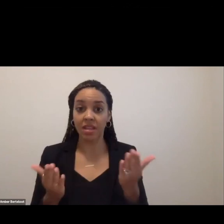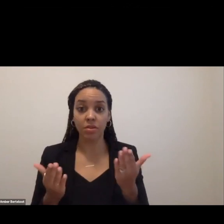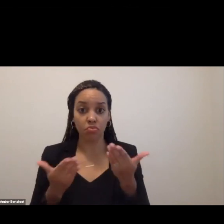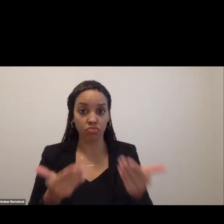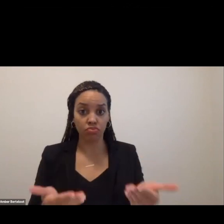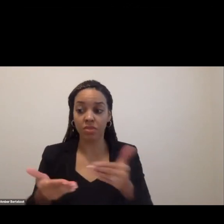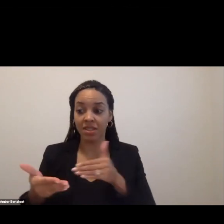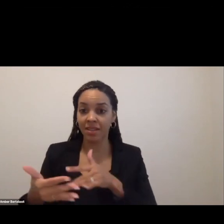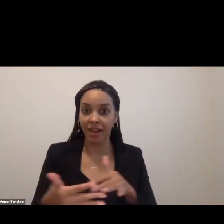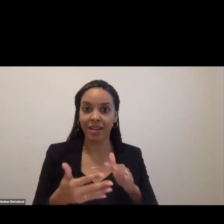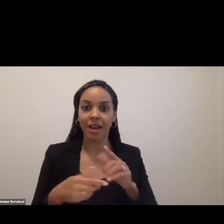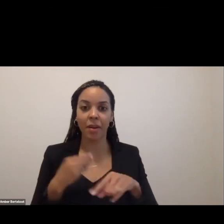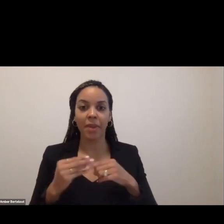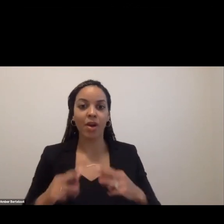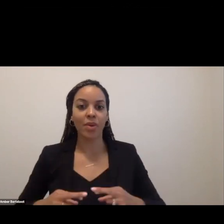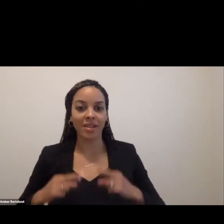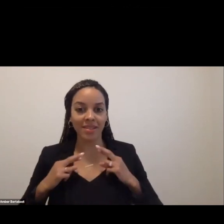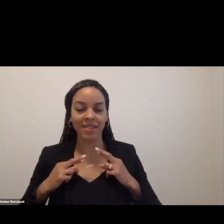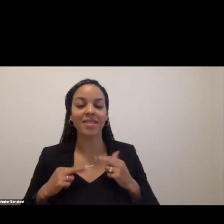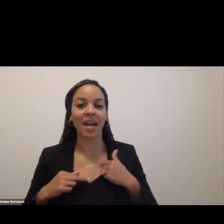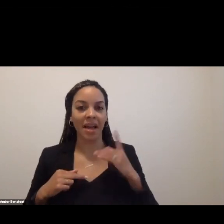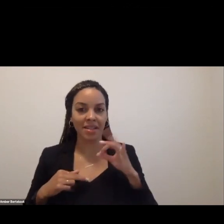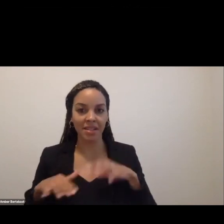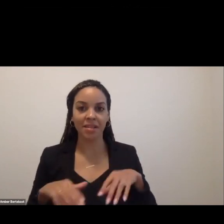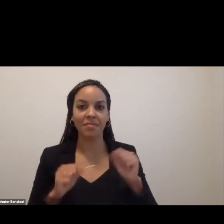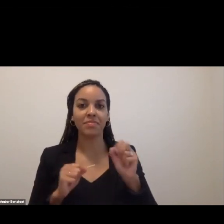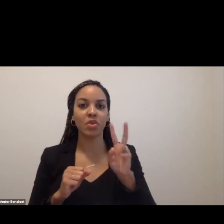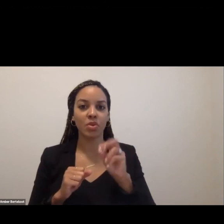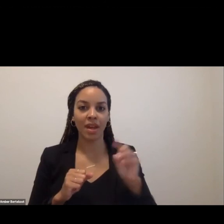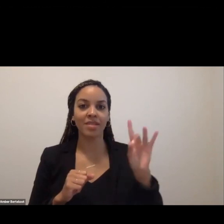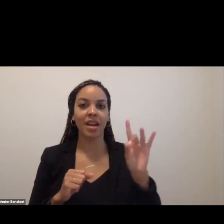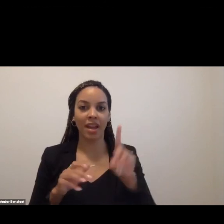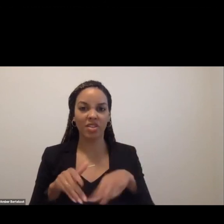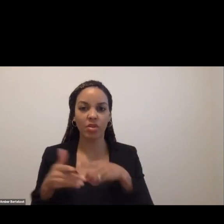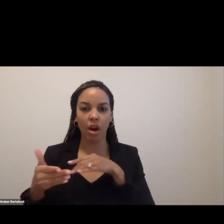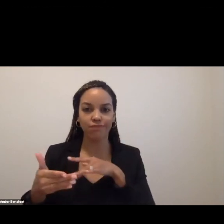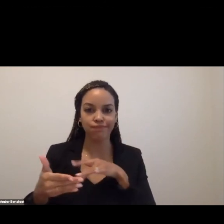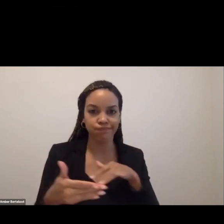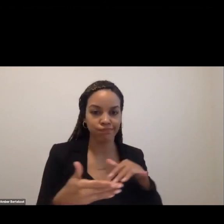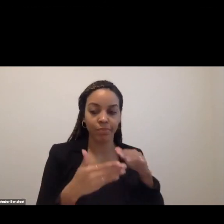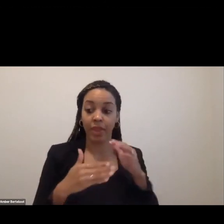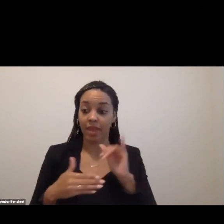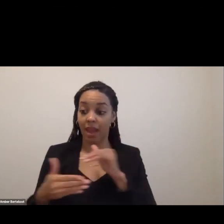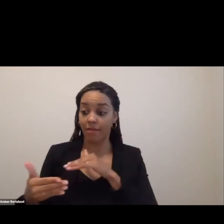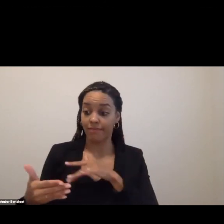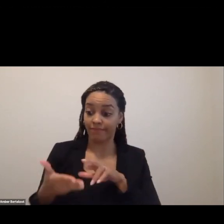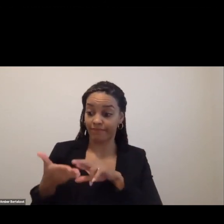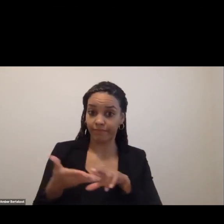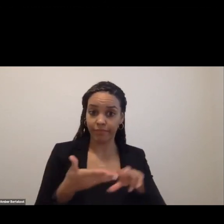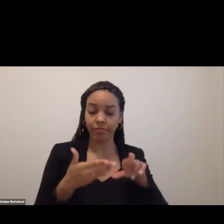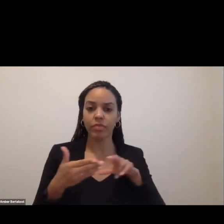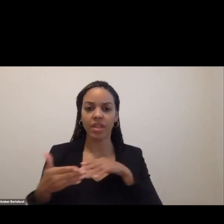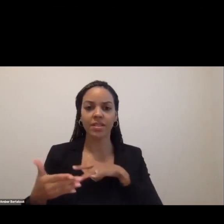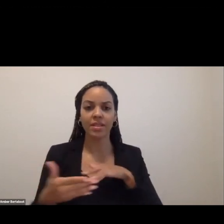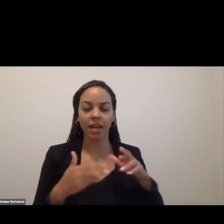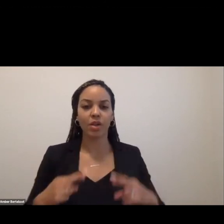residencies, which I completed in 2008. The study examined residency activities from the point of